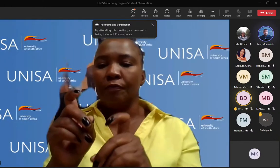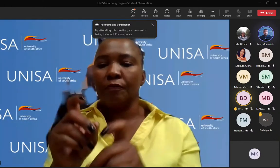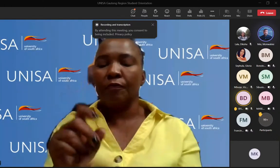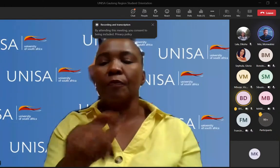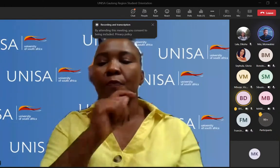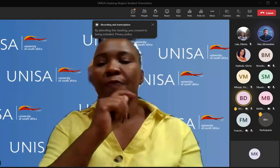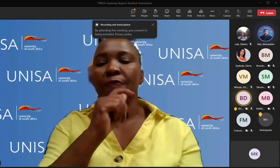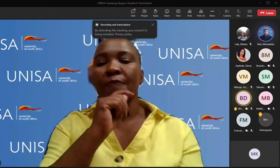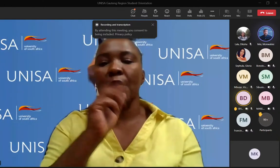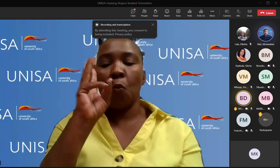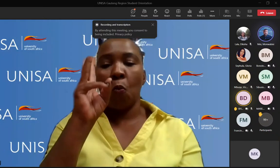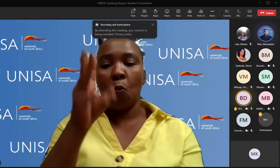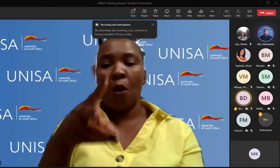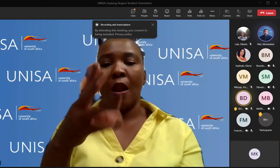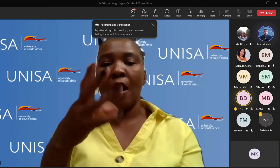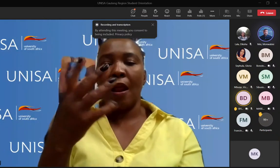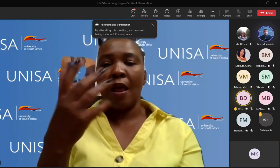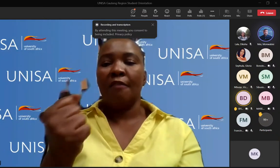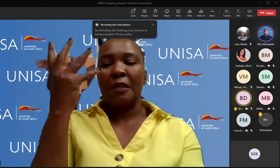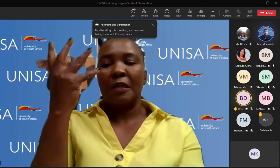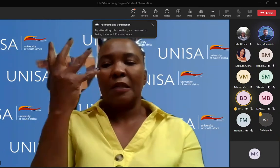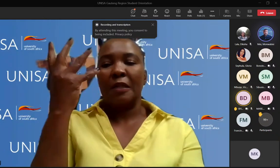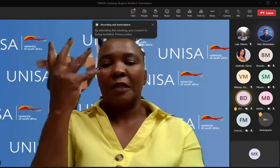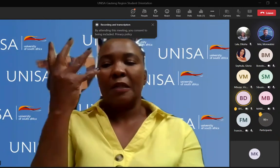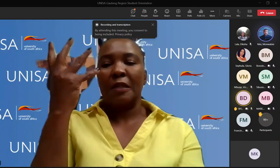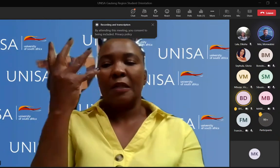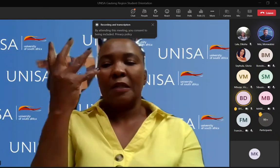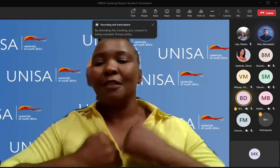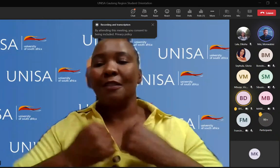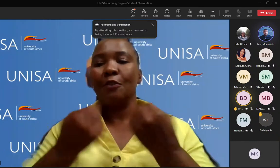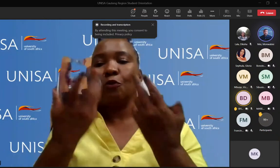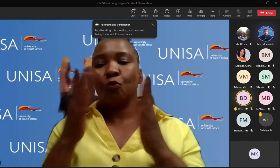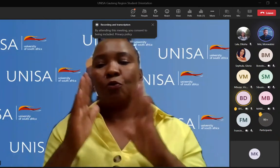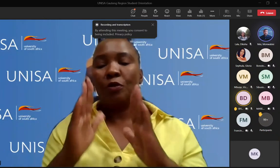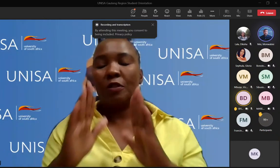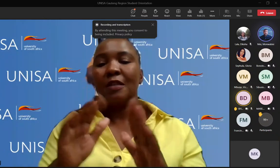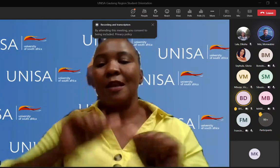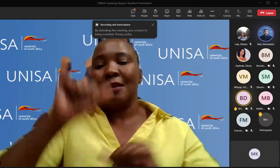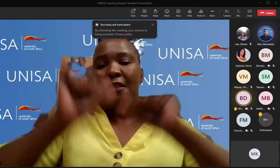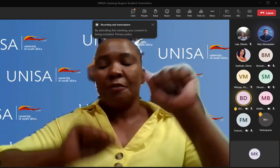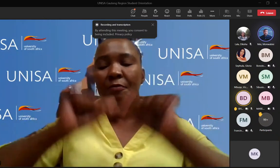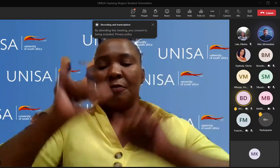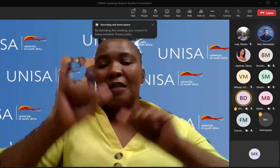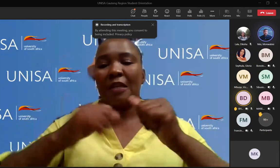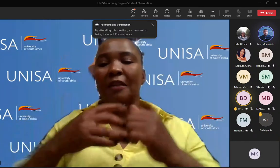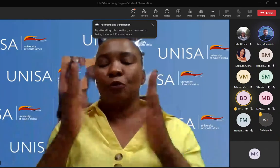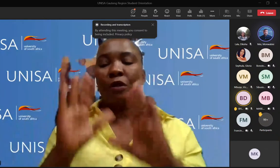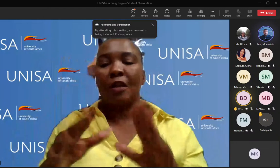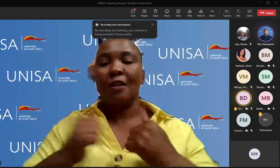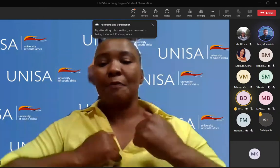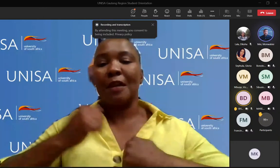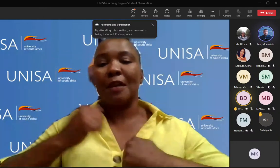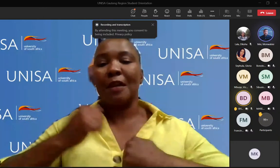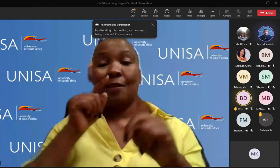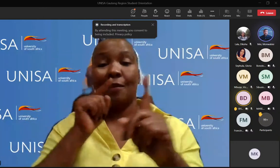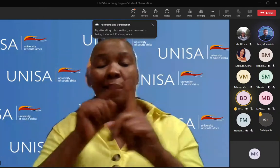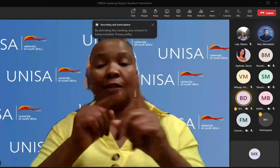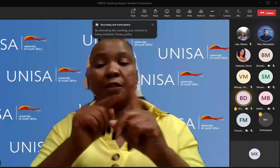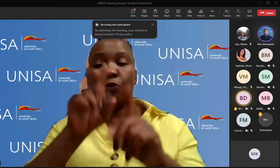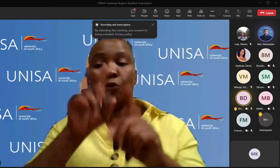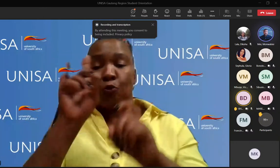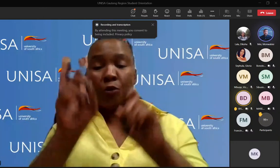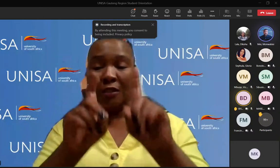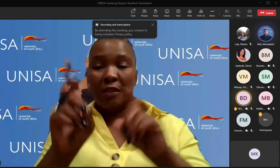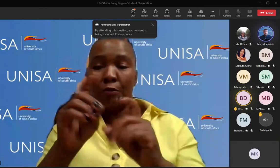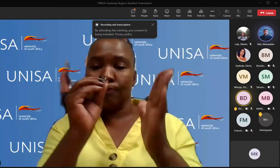are going to have a presentation from admin from a student assessment and student Administration that question they can note it